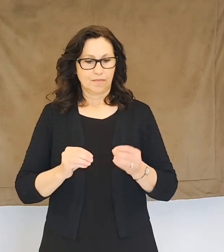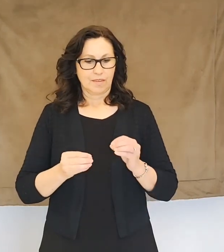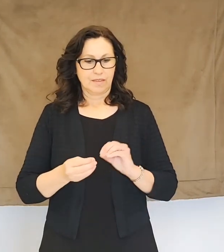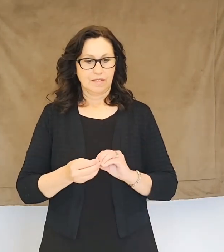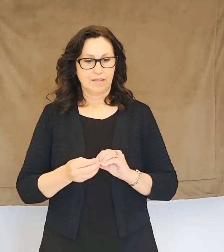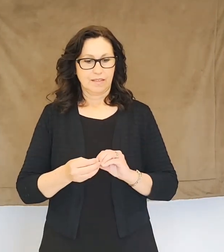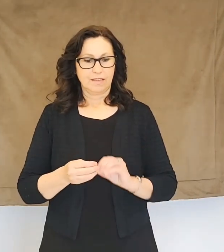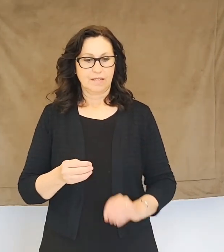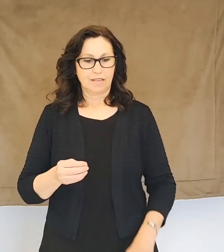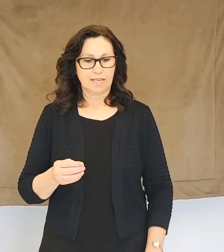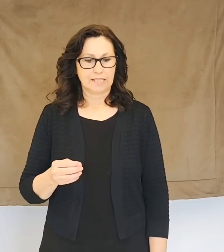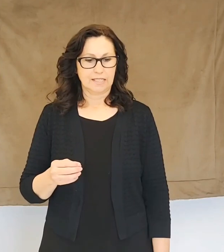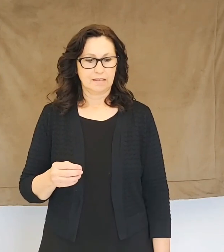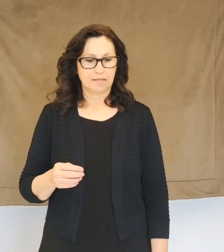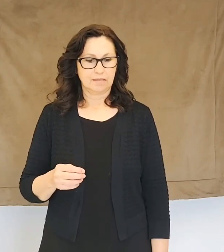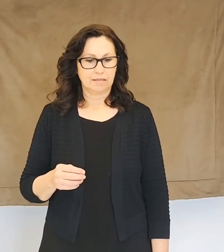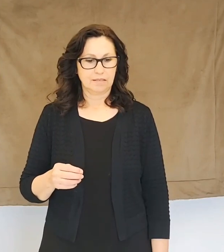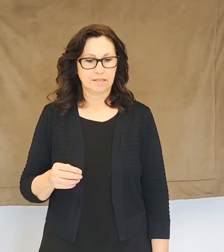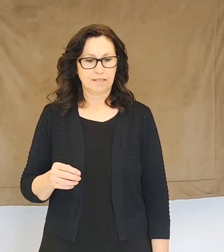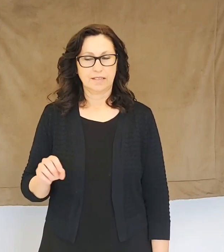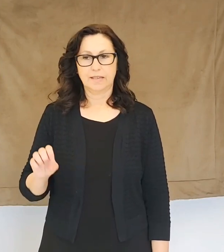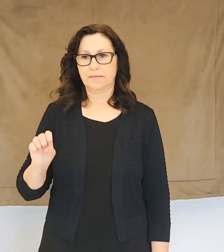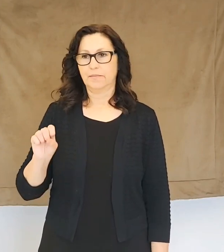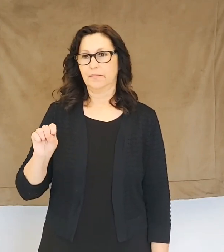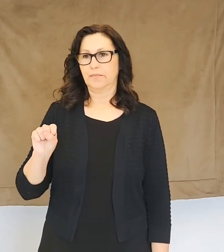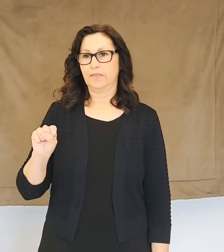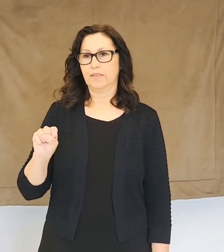You said number 10? Yes. Can you do that one more time? Sorry.